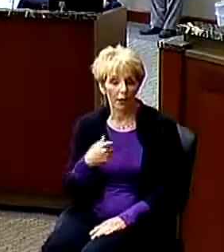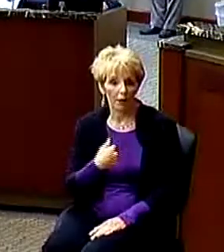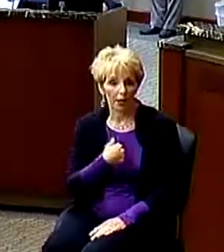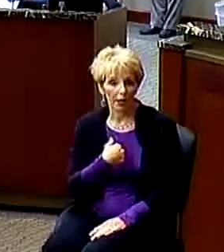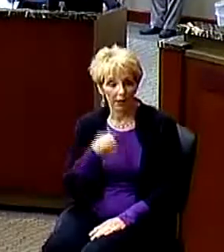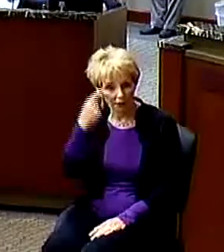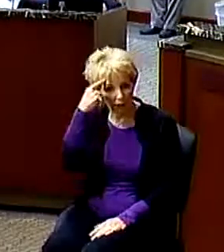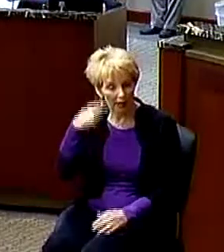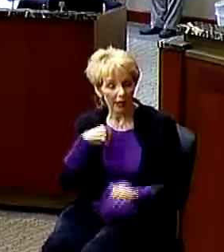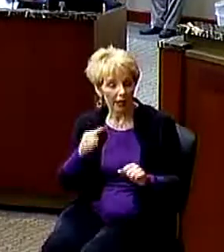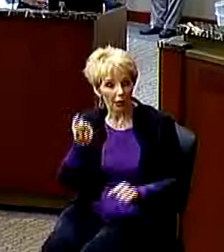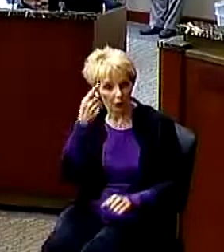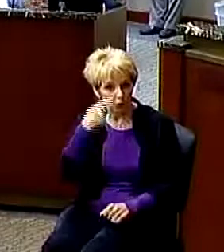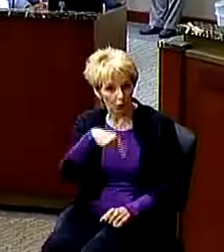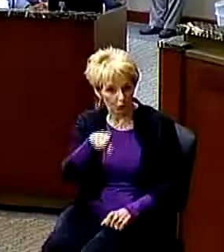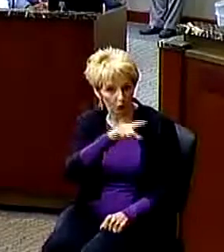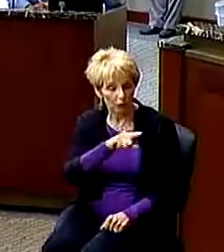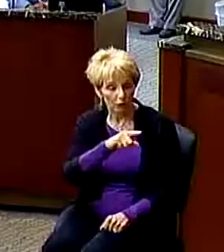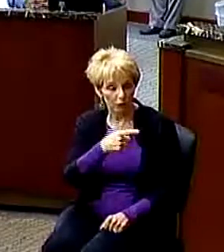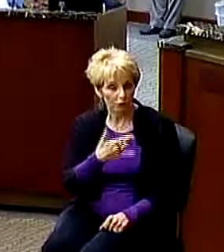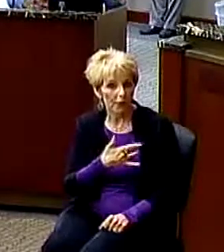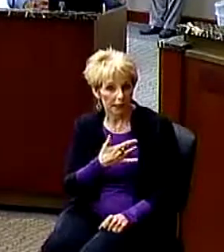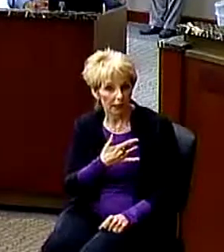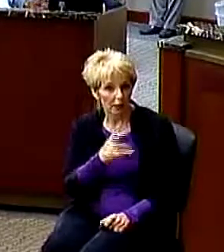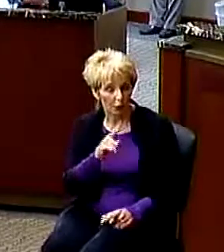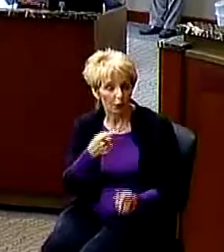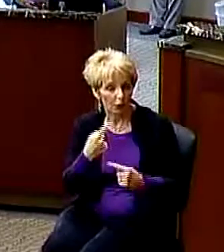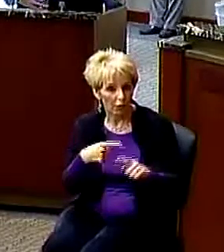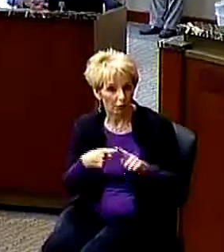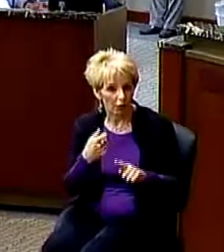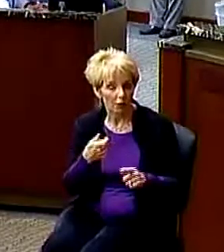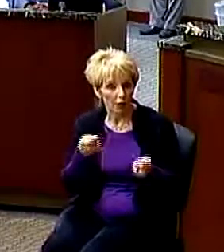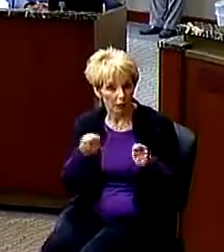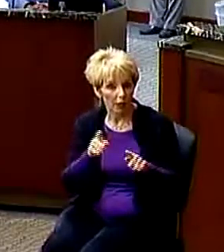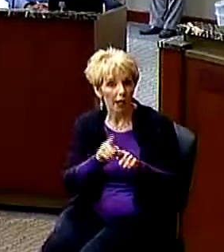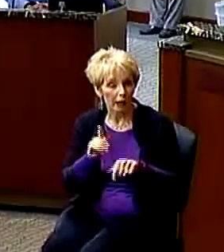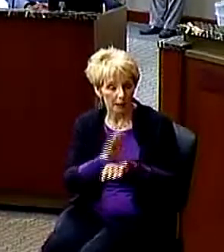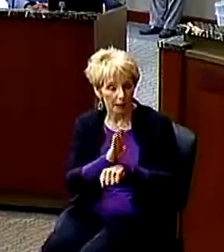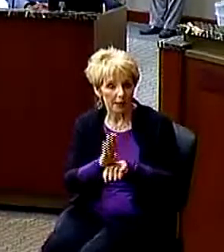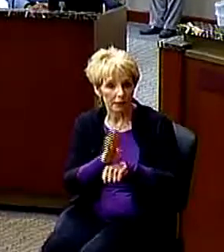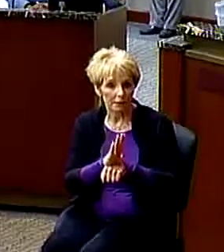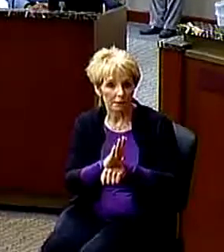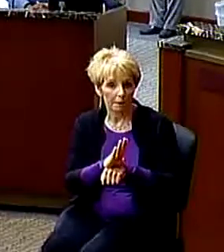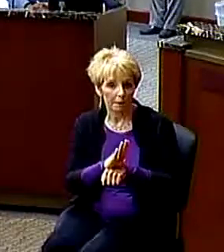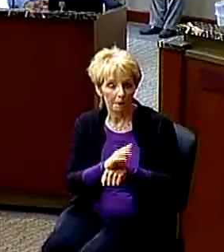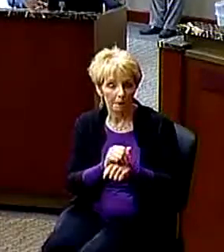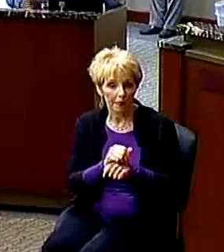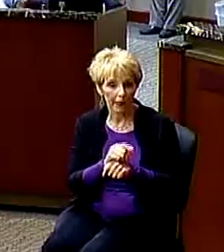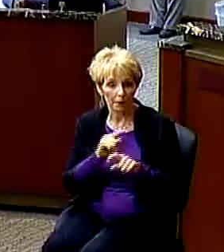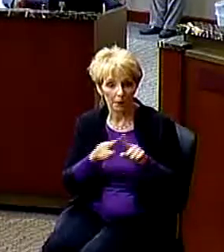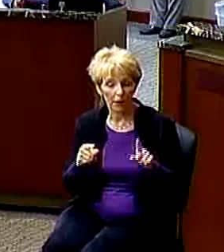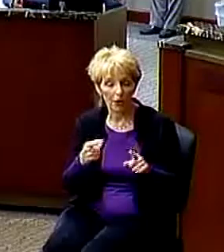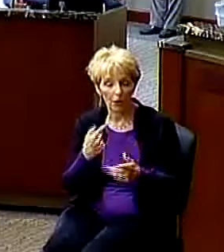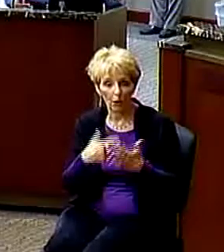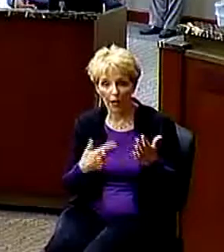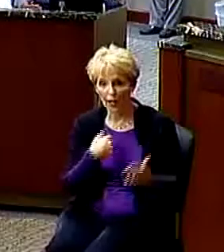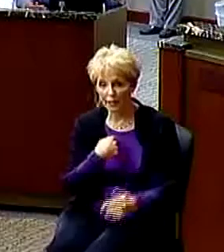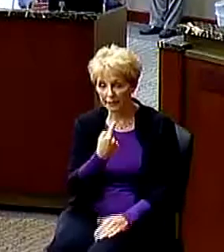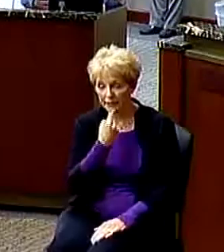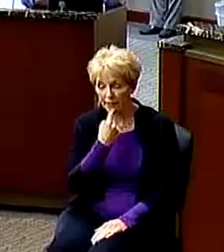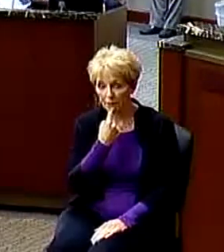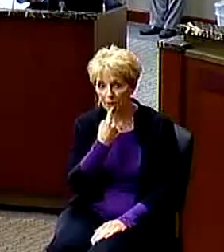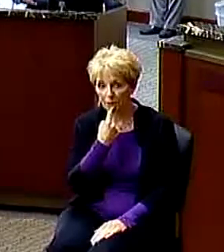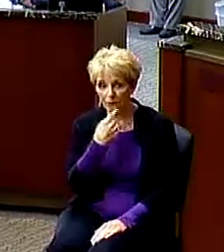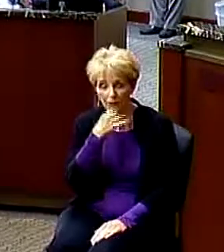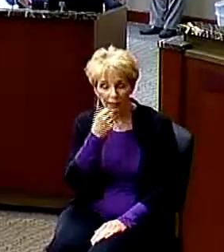I think I can understand you all's position, where you're coming from. You're running it like a business. What I would say is